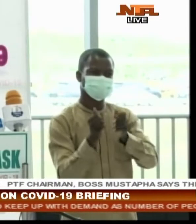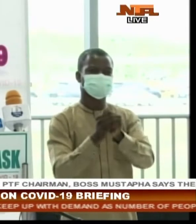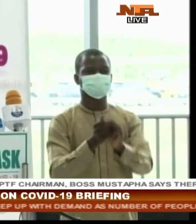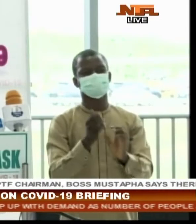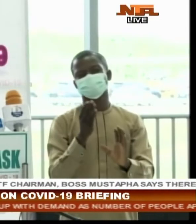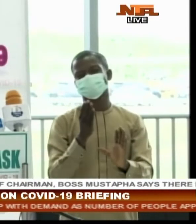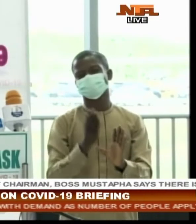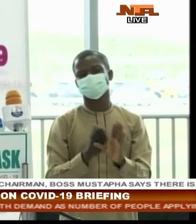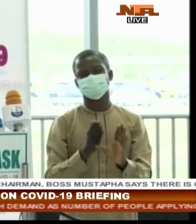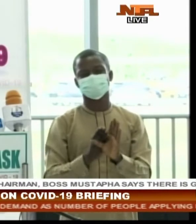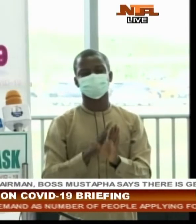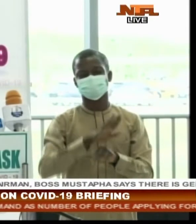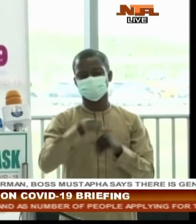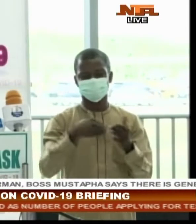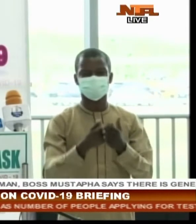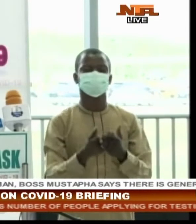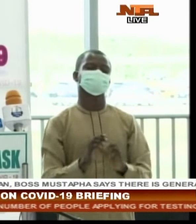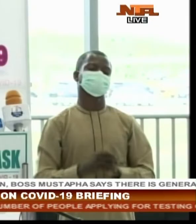legislature.